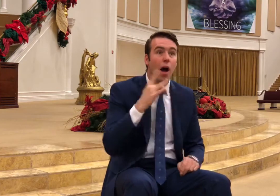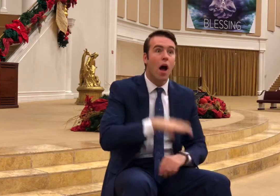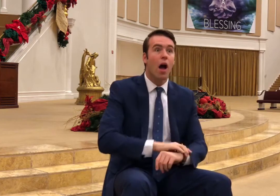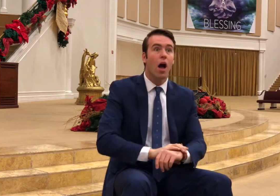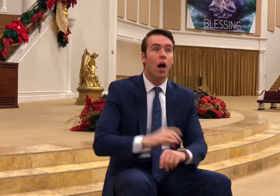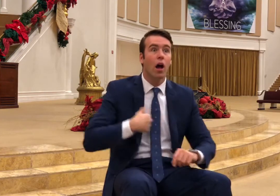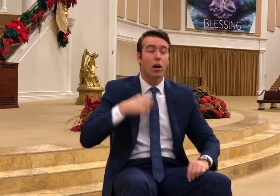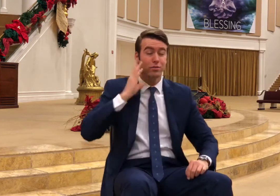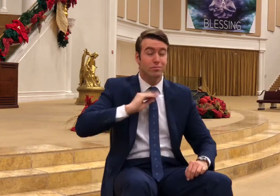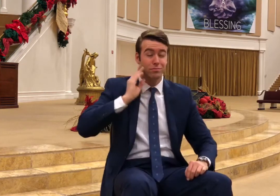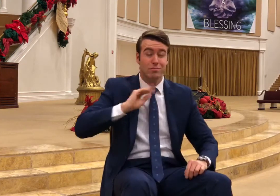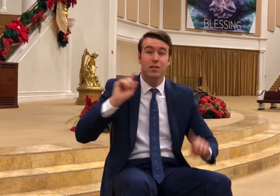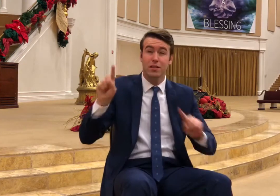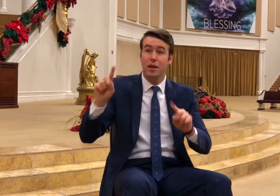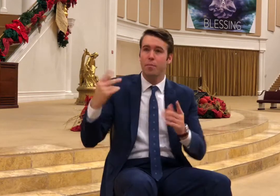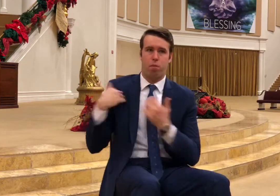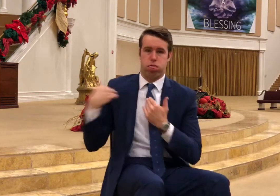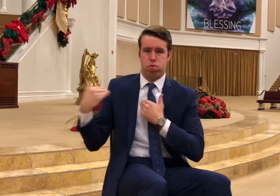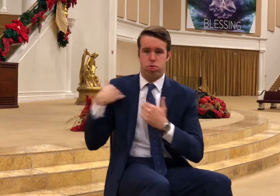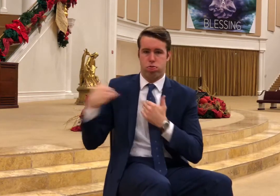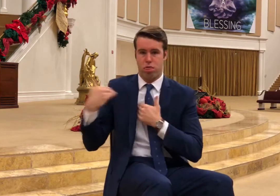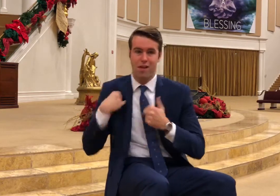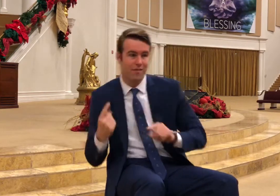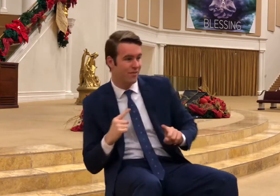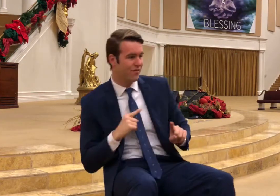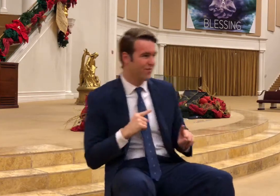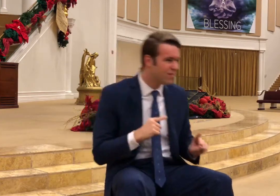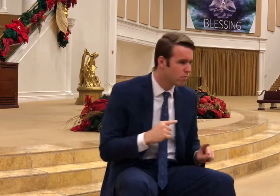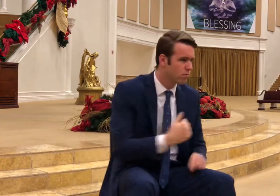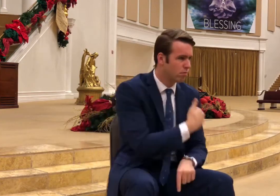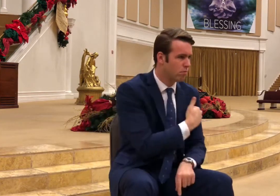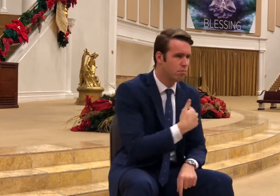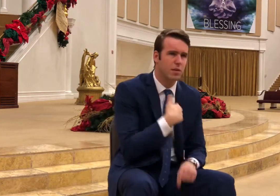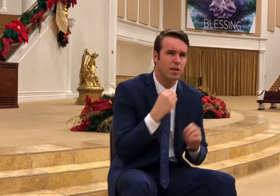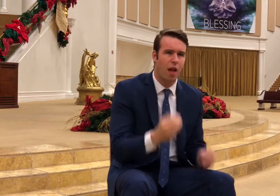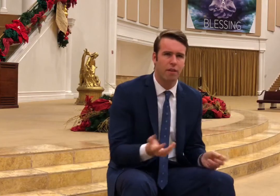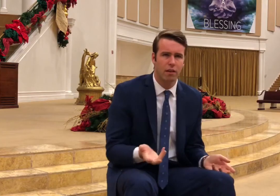I've been there like 5 days, and I'm seeing all this stuff, and I'm not getting any needs.